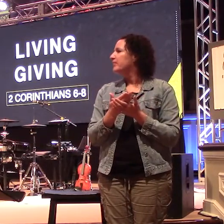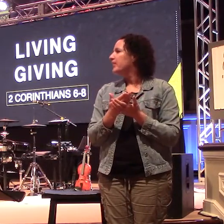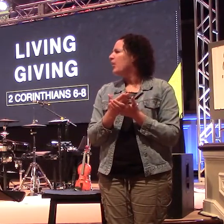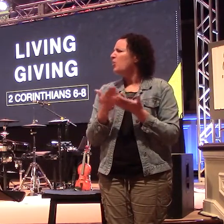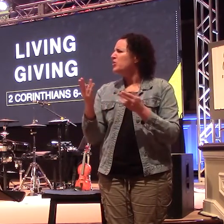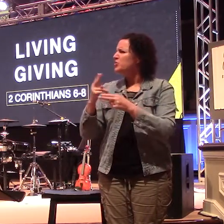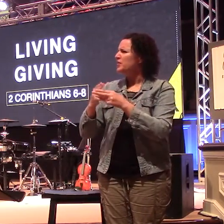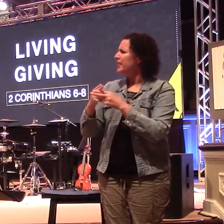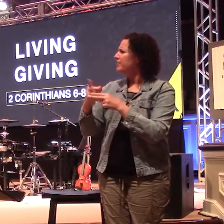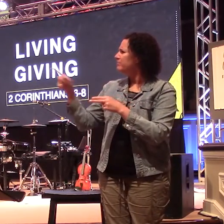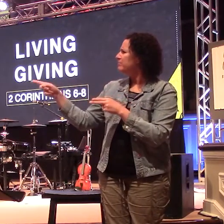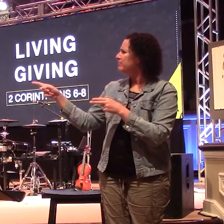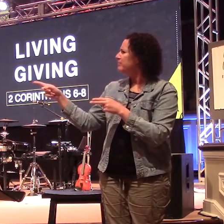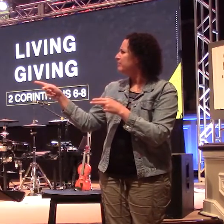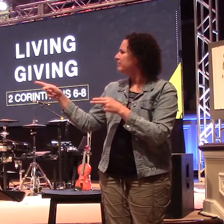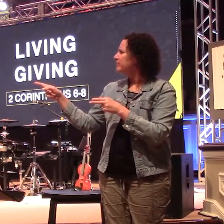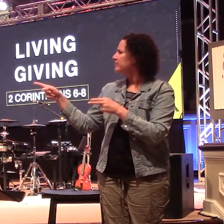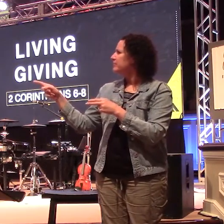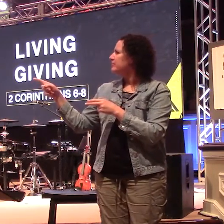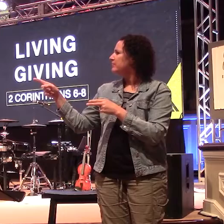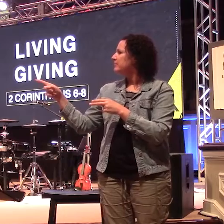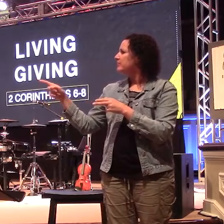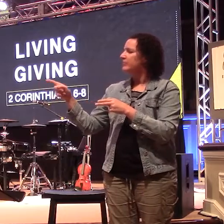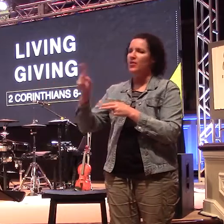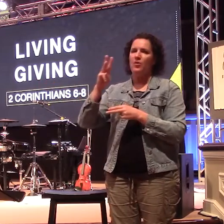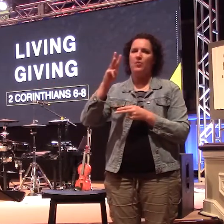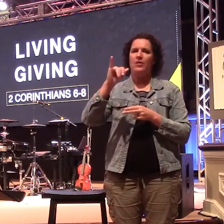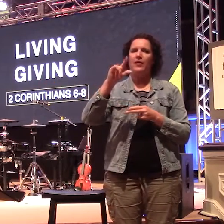What's your name right here? On the edge.